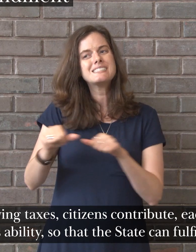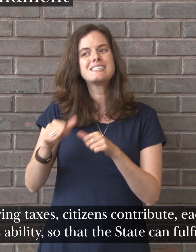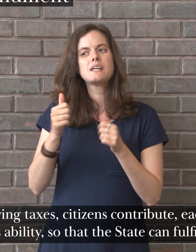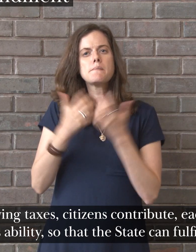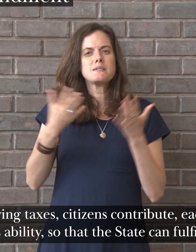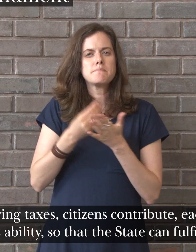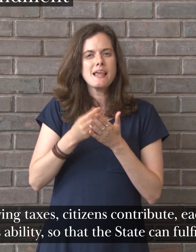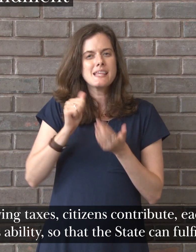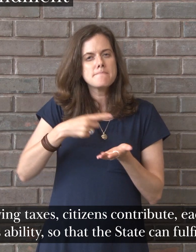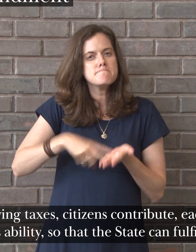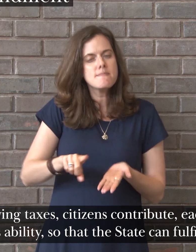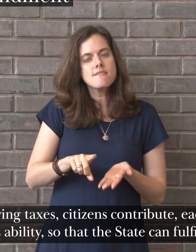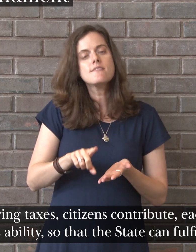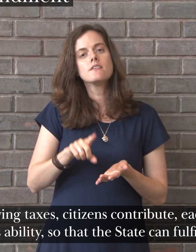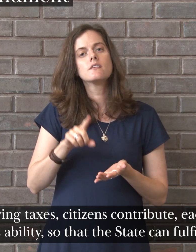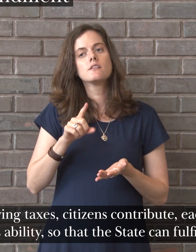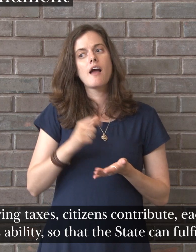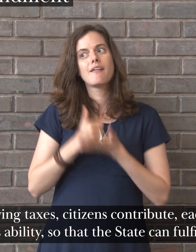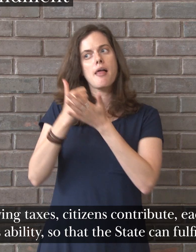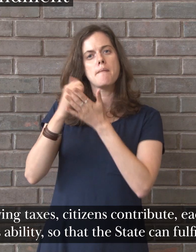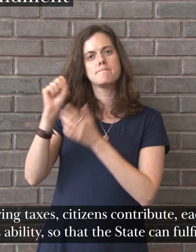so that the state can fulfill its duties.